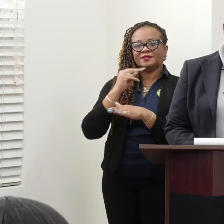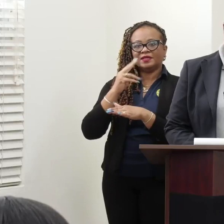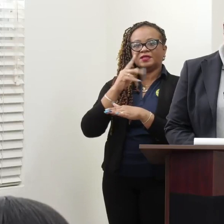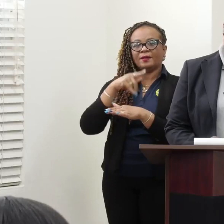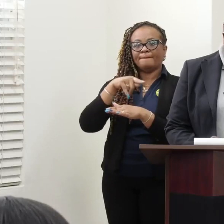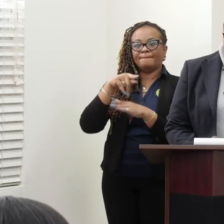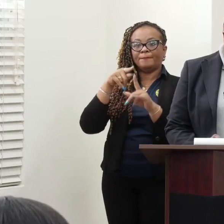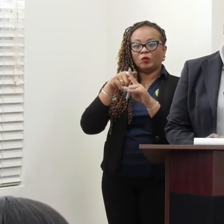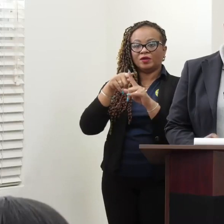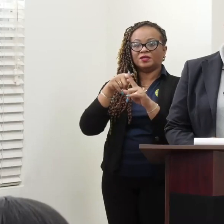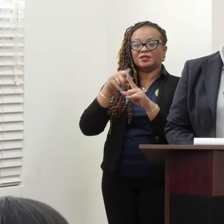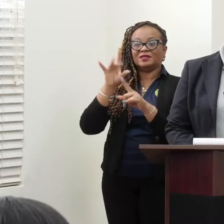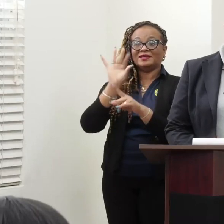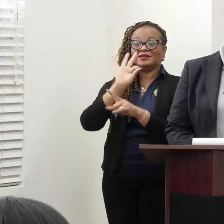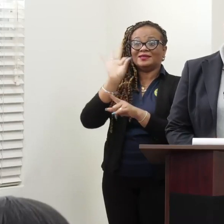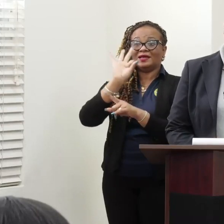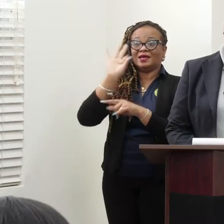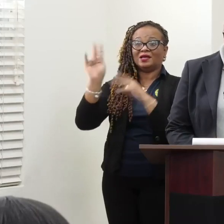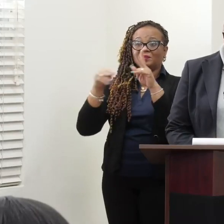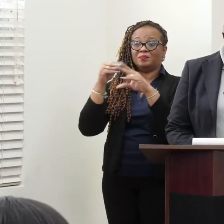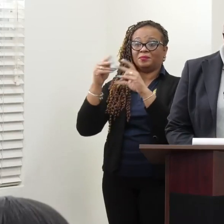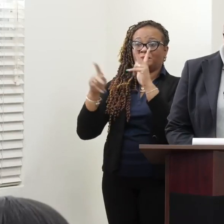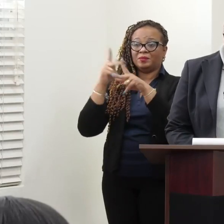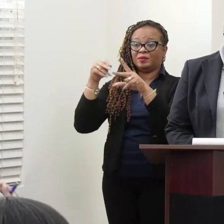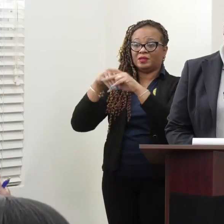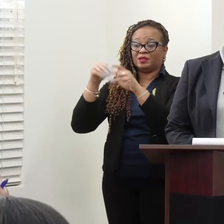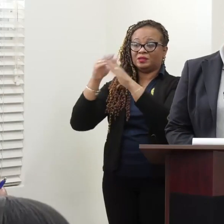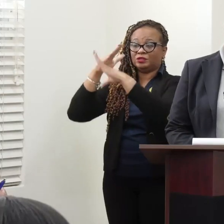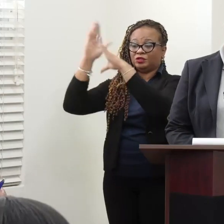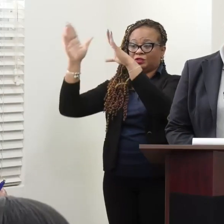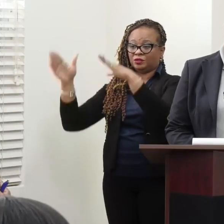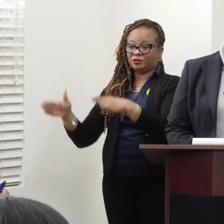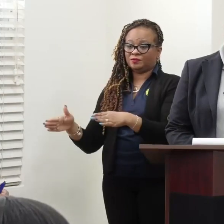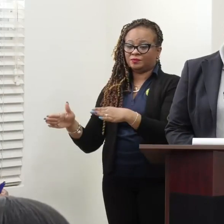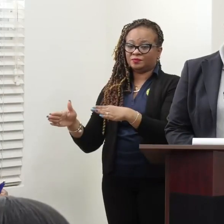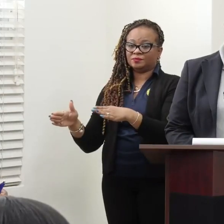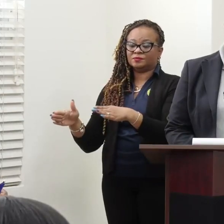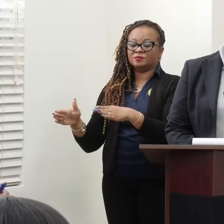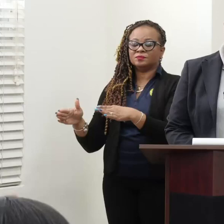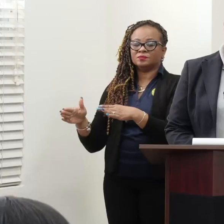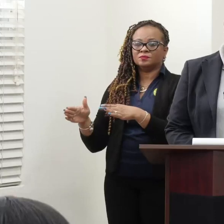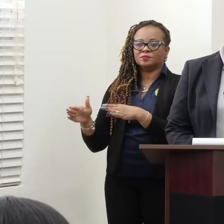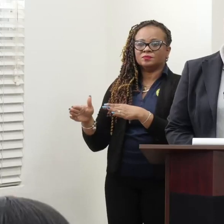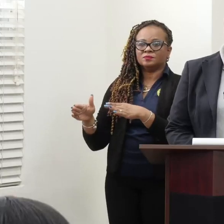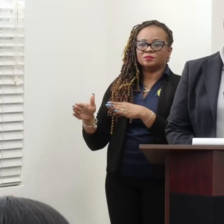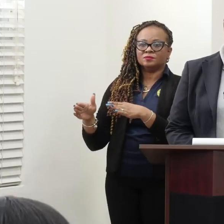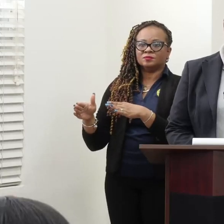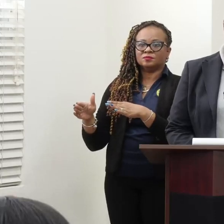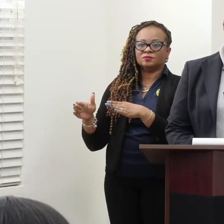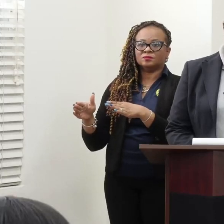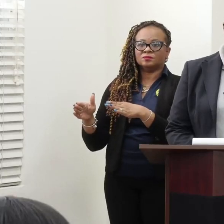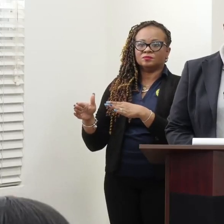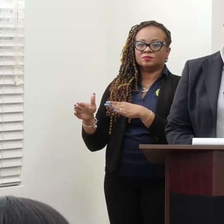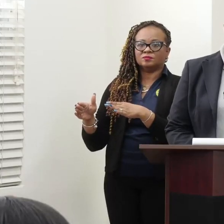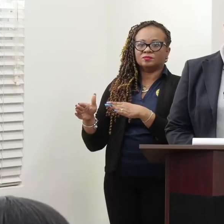Community Center, 9 persons. Ça c'est dans Abaco, il y a 9 monde qui là.